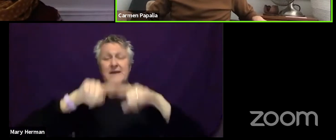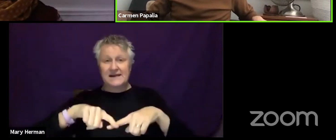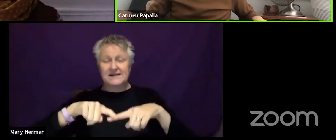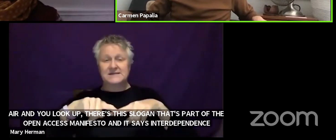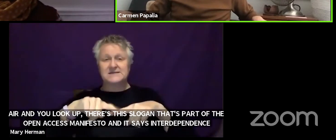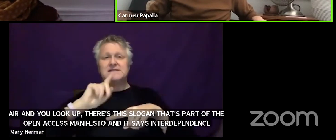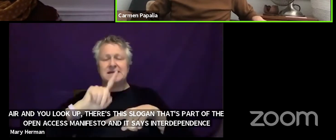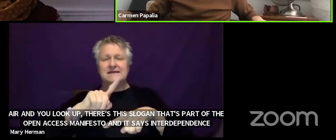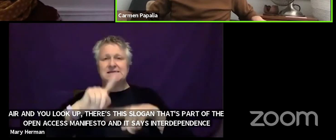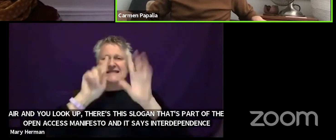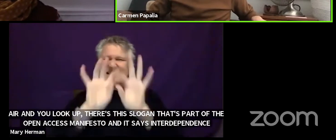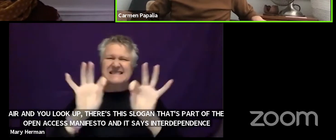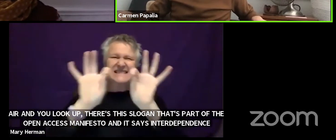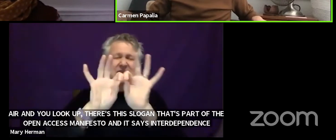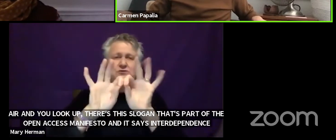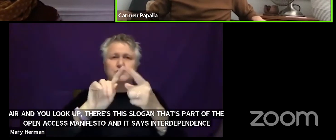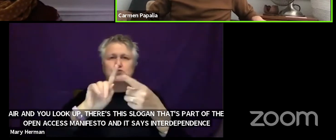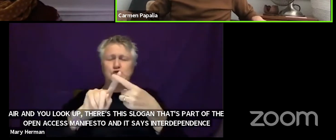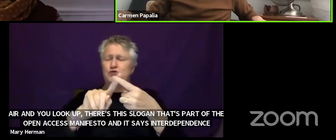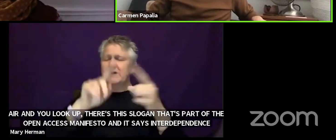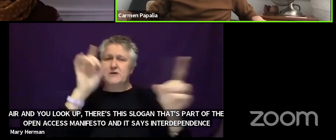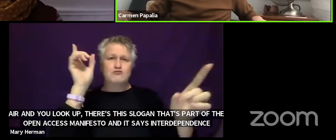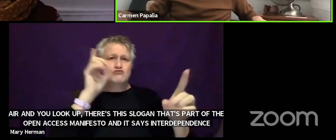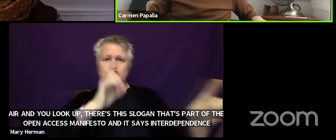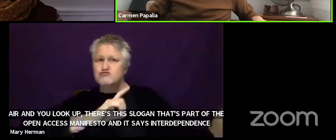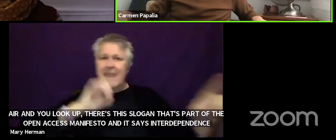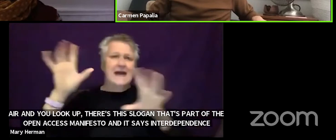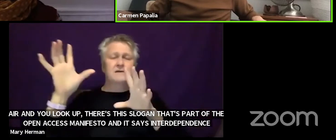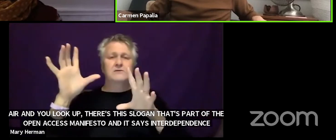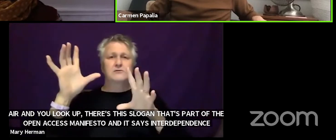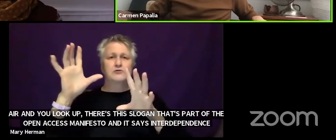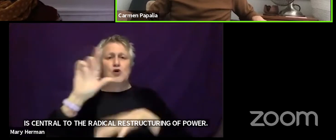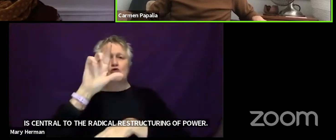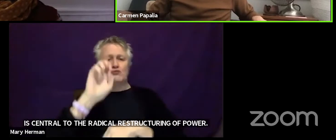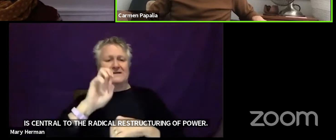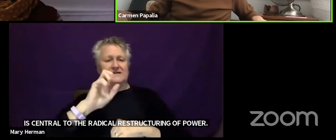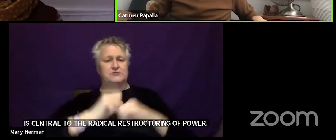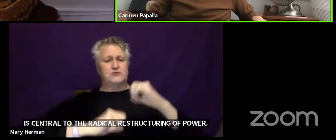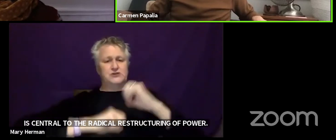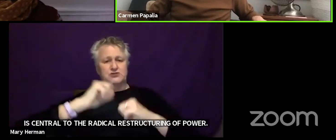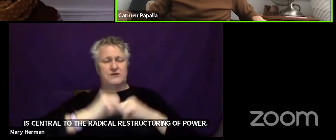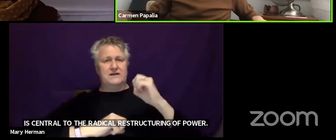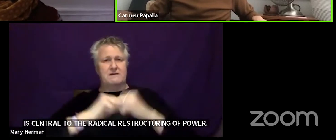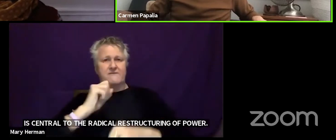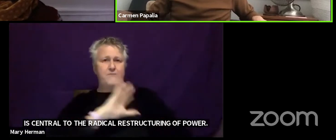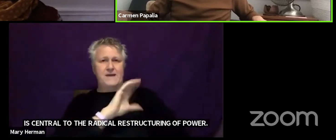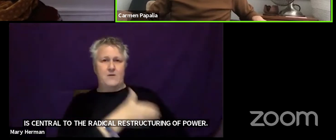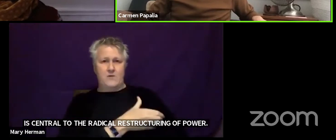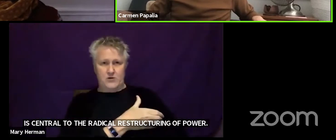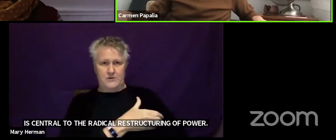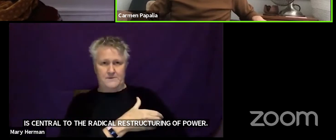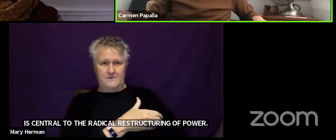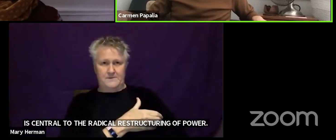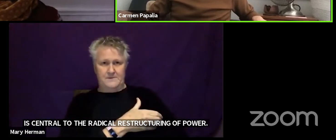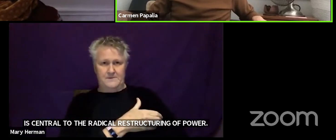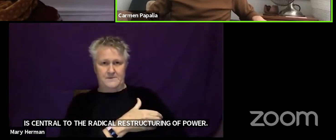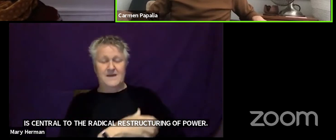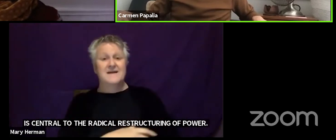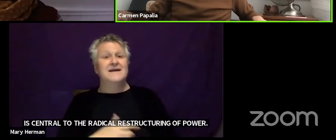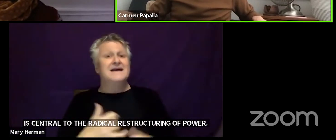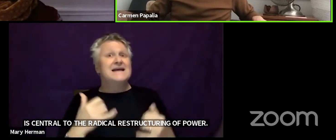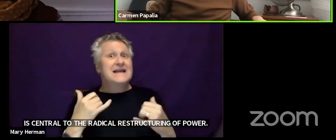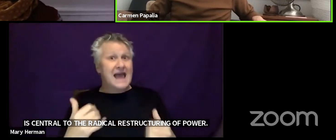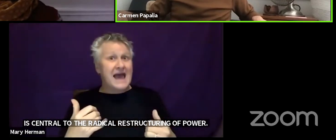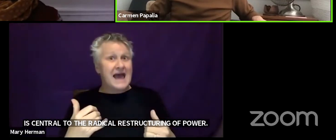radical restructuring of power. And so I'll leave you with that. And so this is the performance score to activate that